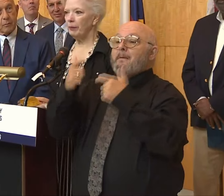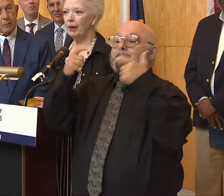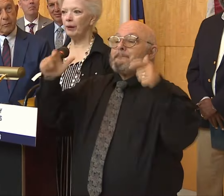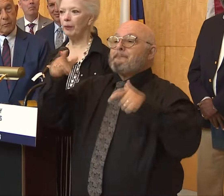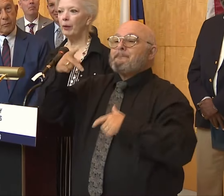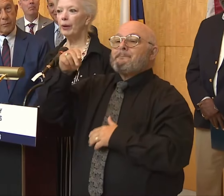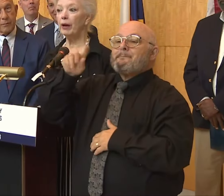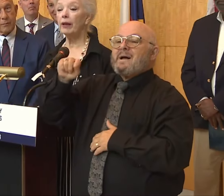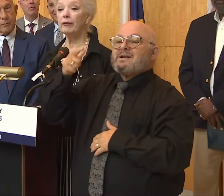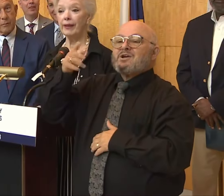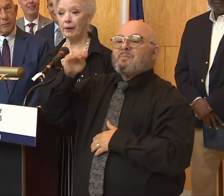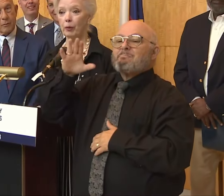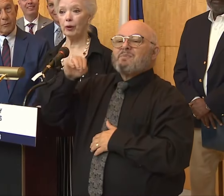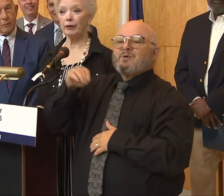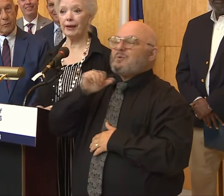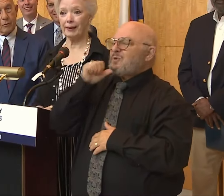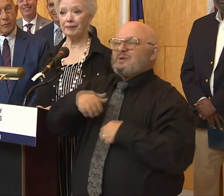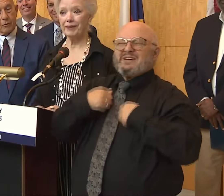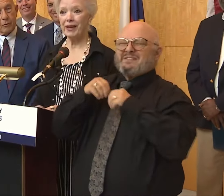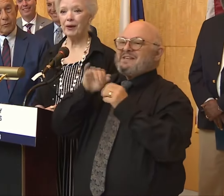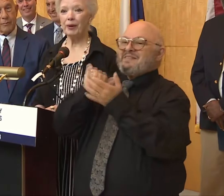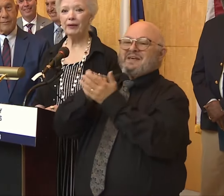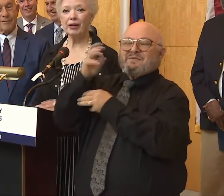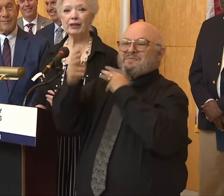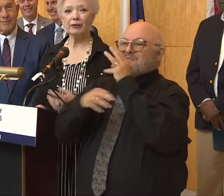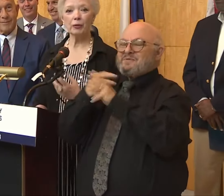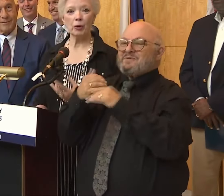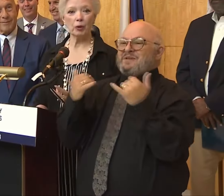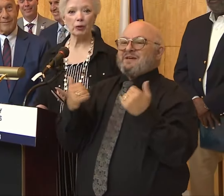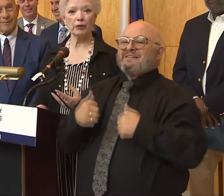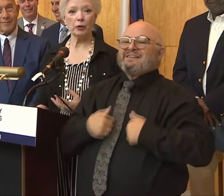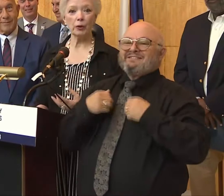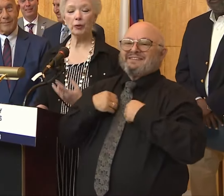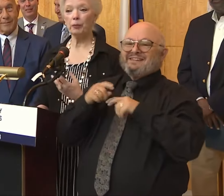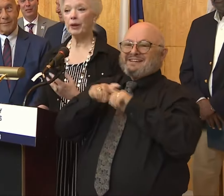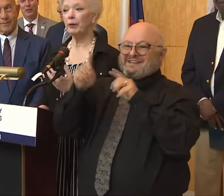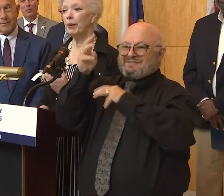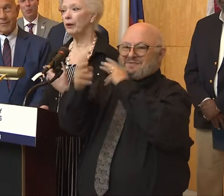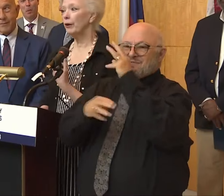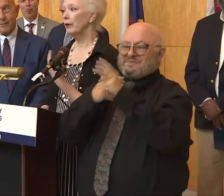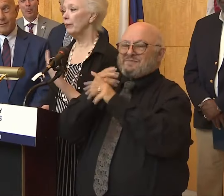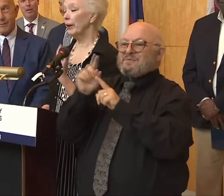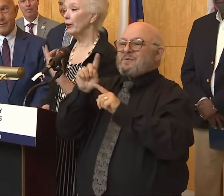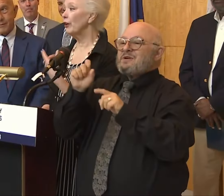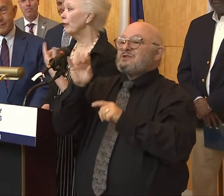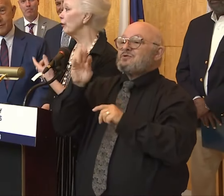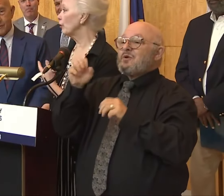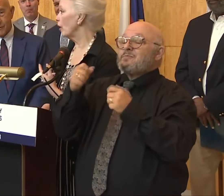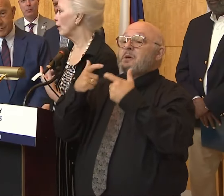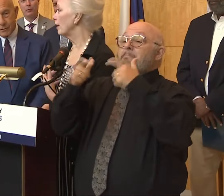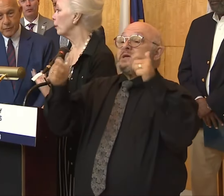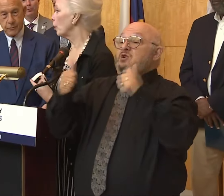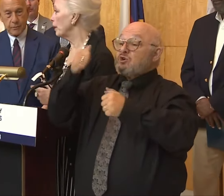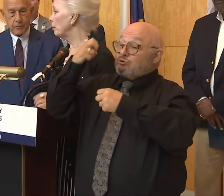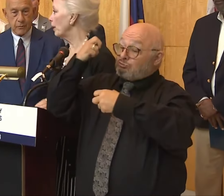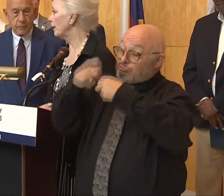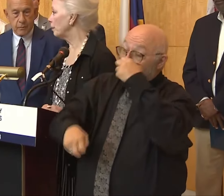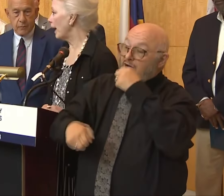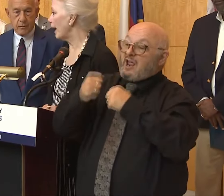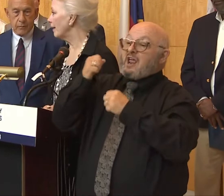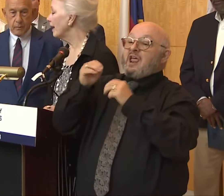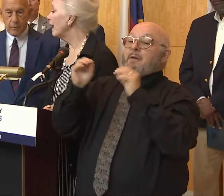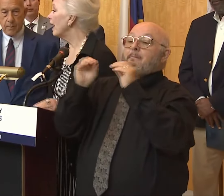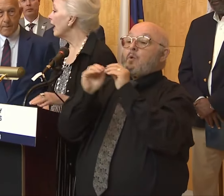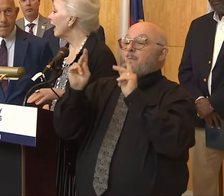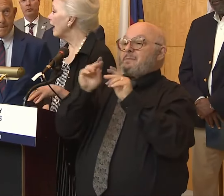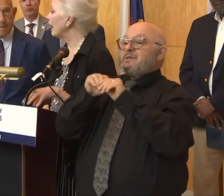of gumbo. But we don't live in that world now. We live in a different world where storms are bigger, better, bigger, tougher, stronger, and more people in their